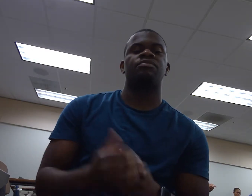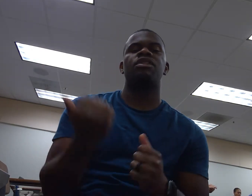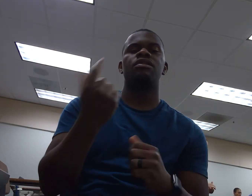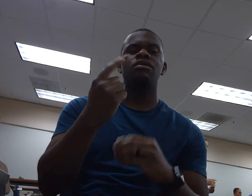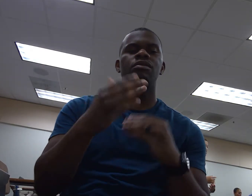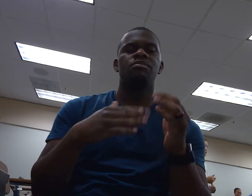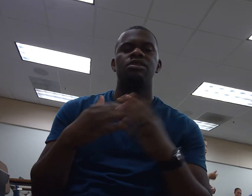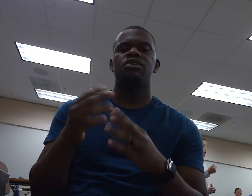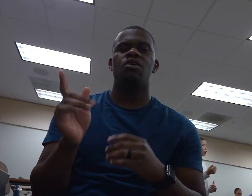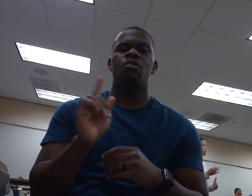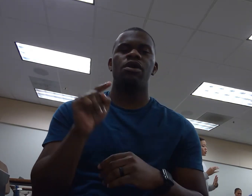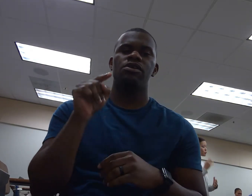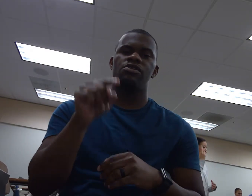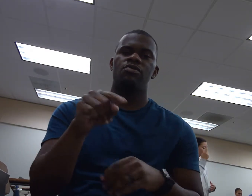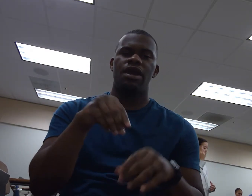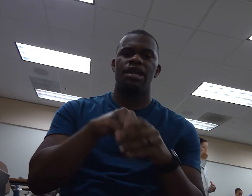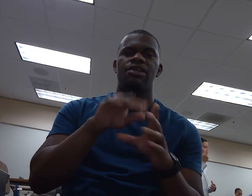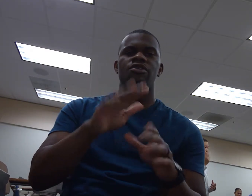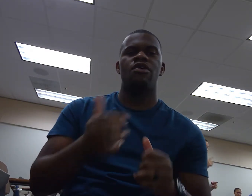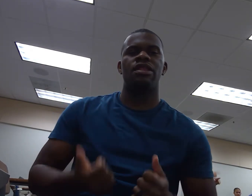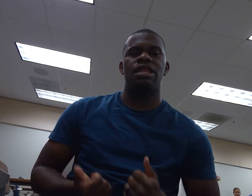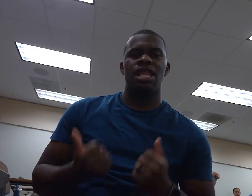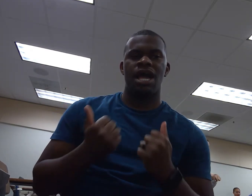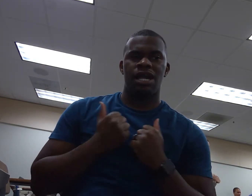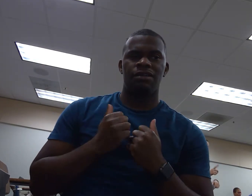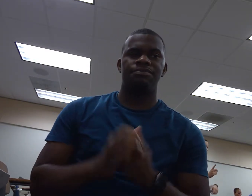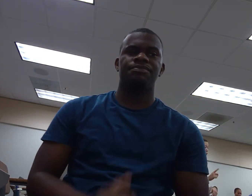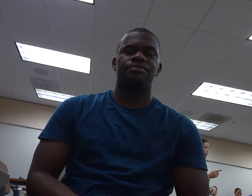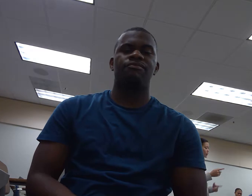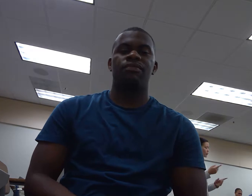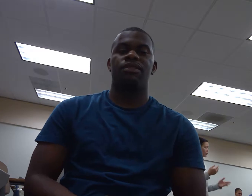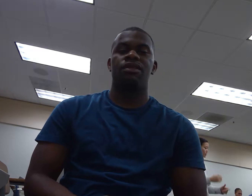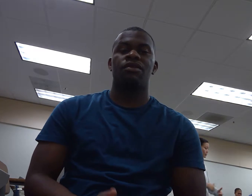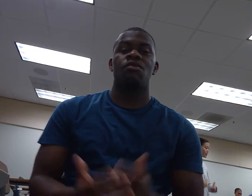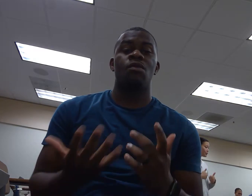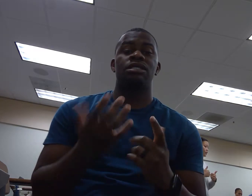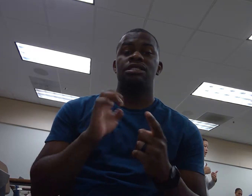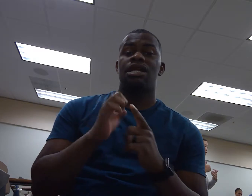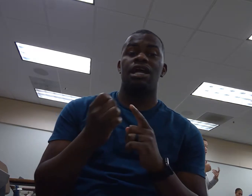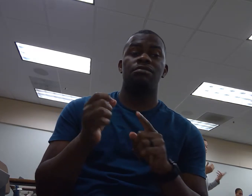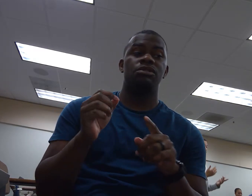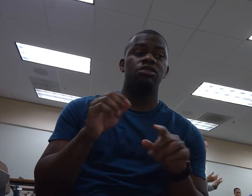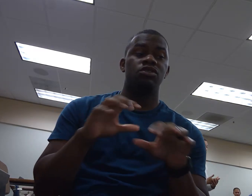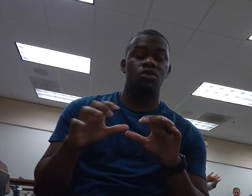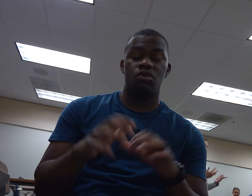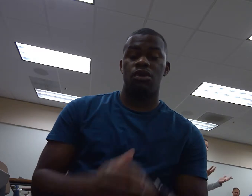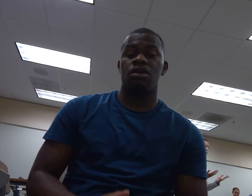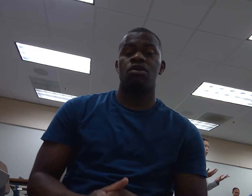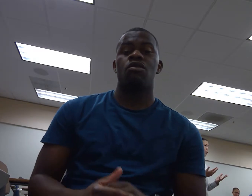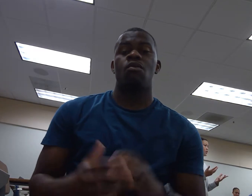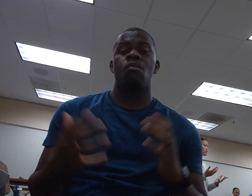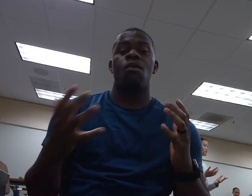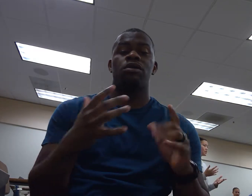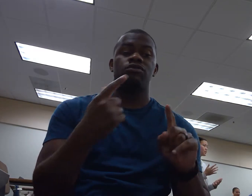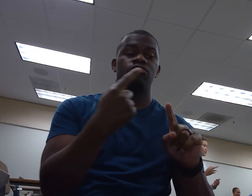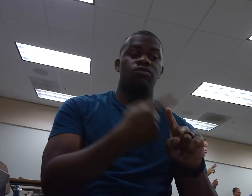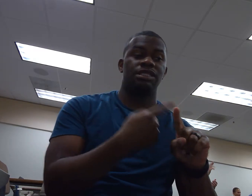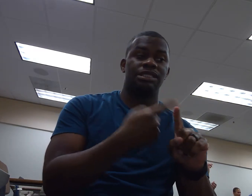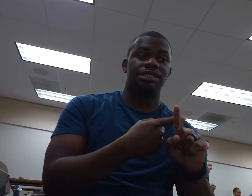part of the world you live in and what the economy is doing at that moment, what rents are versus what housing prices are. And hopefully this video will give you a